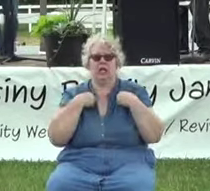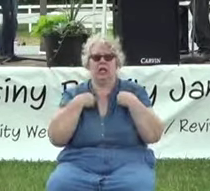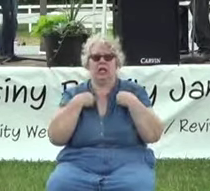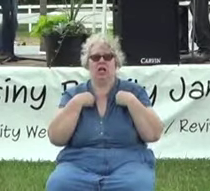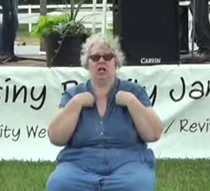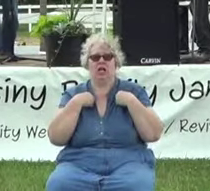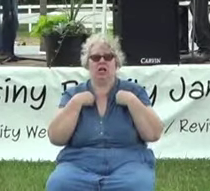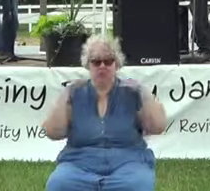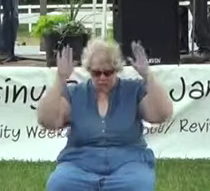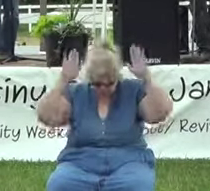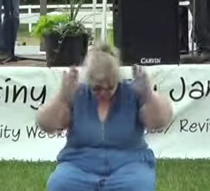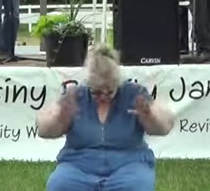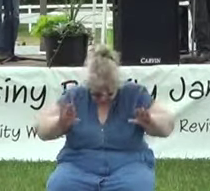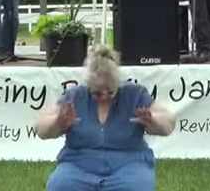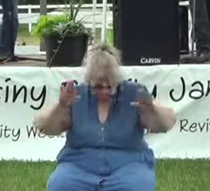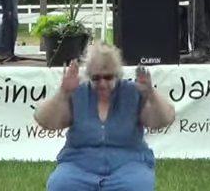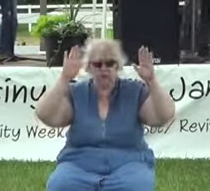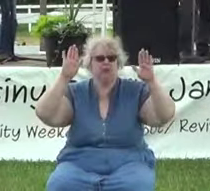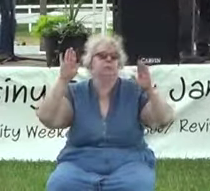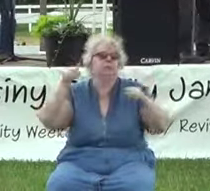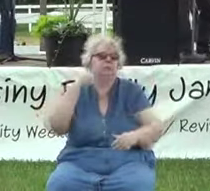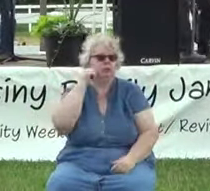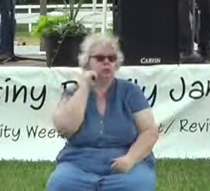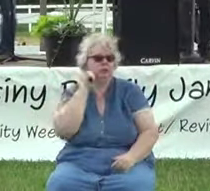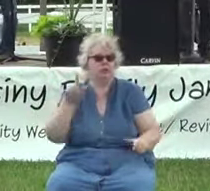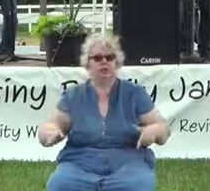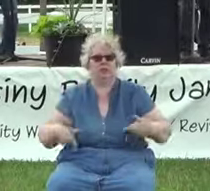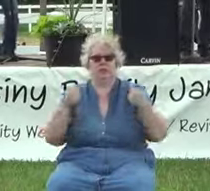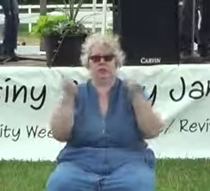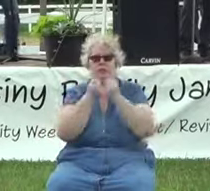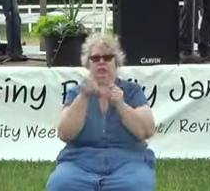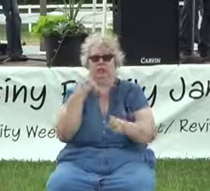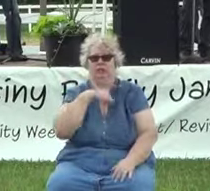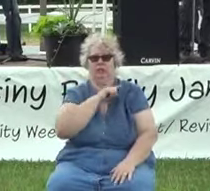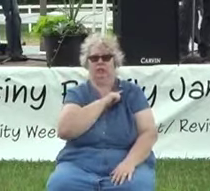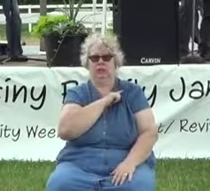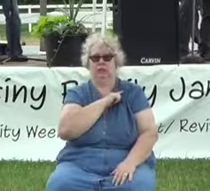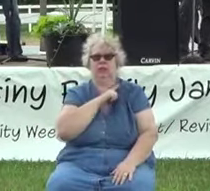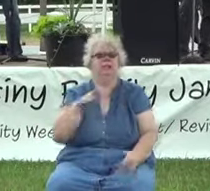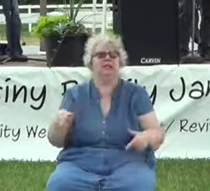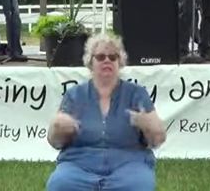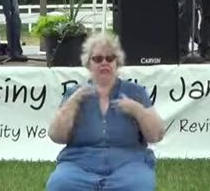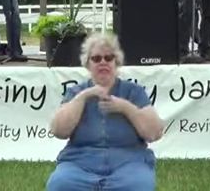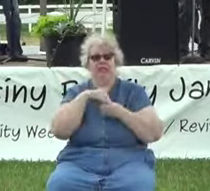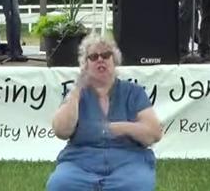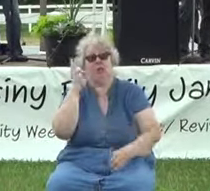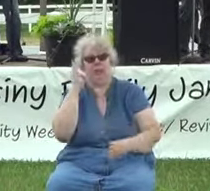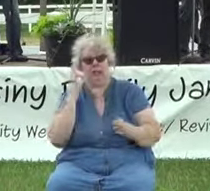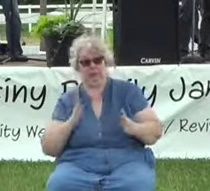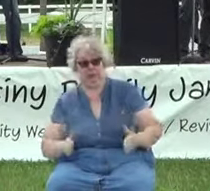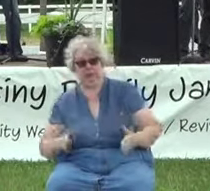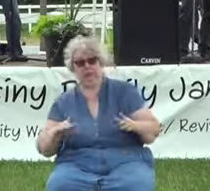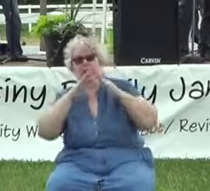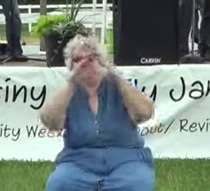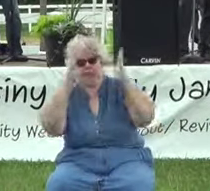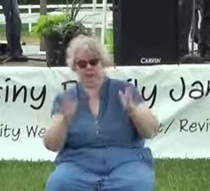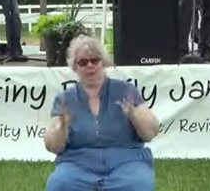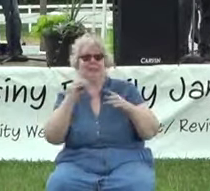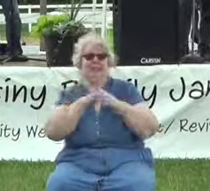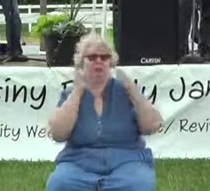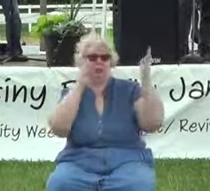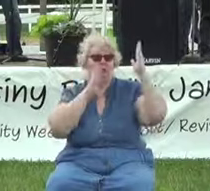over for back surgery. And, oh my God, she's in a pastor's house. And she's in trouble. But it's